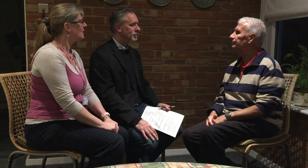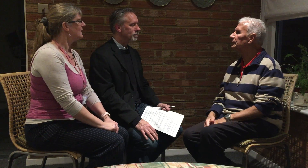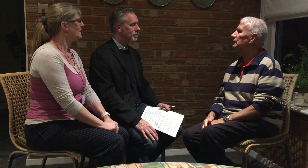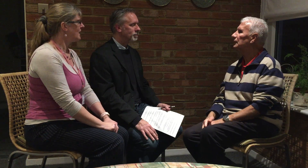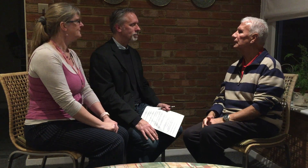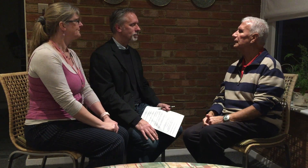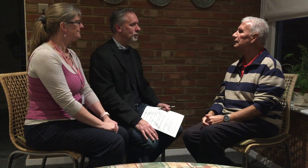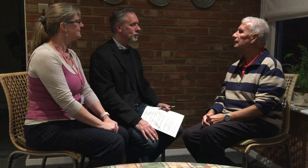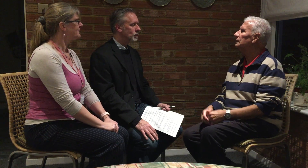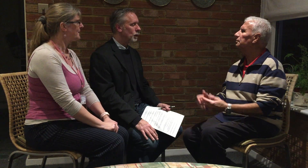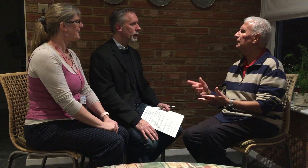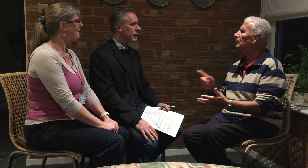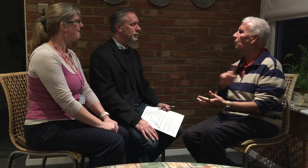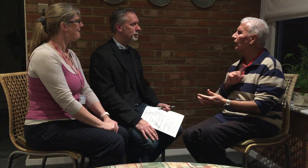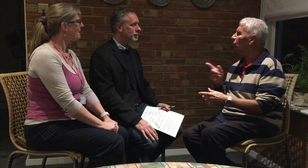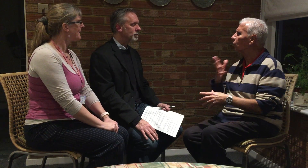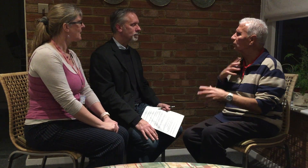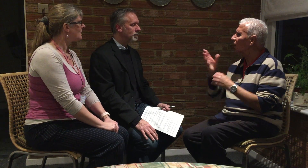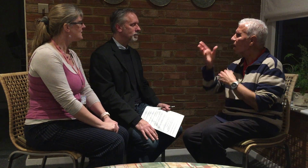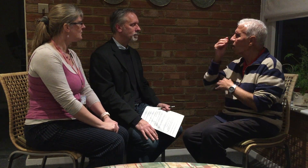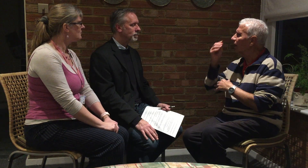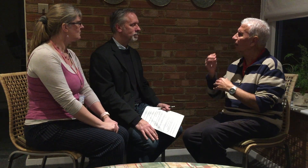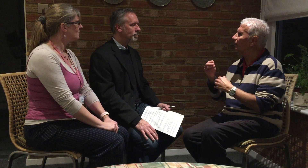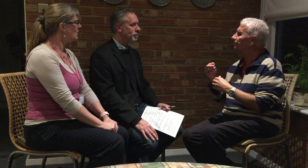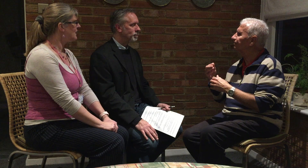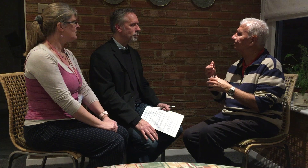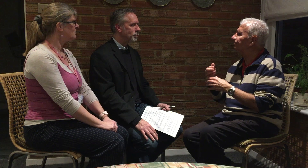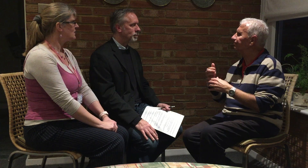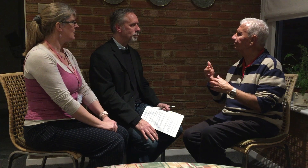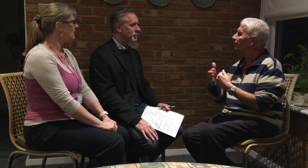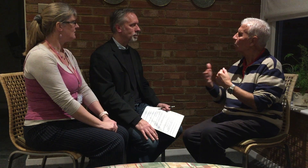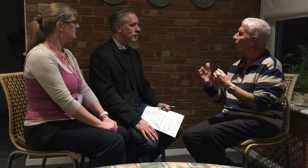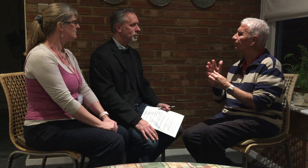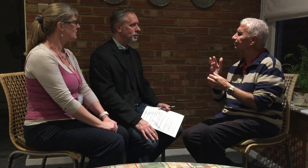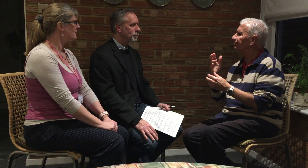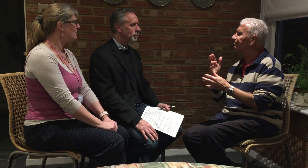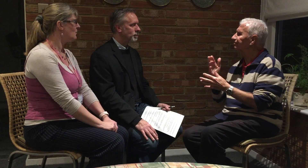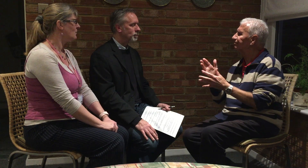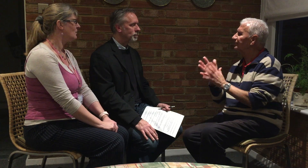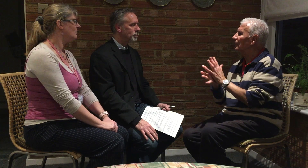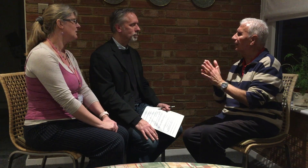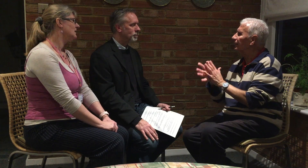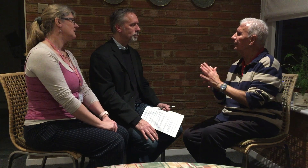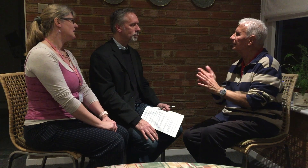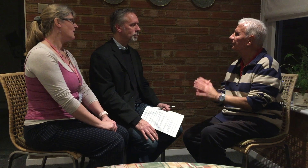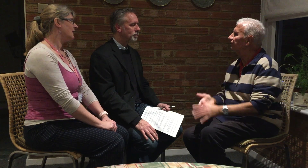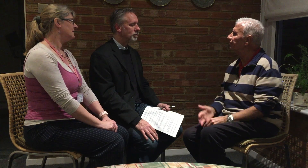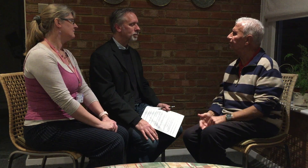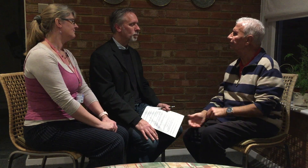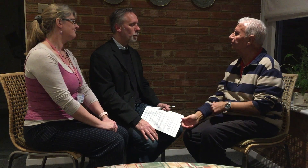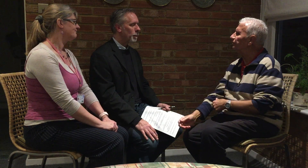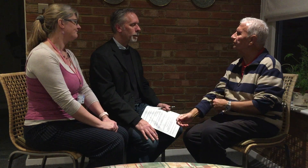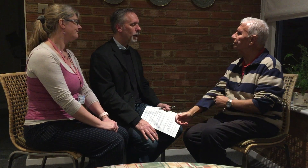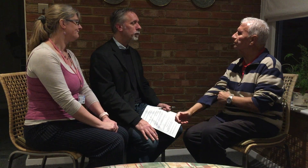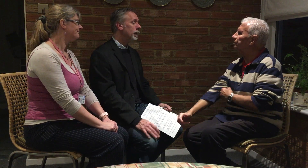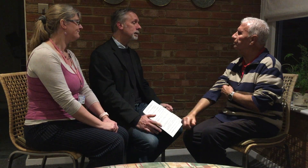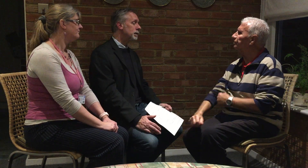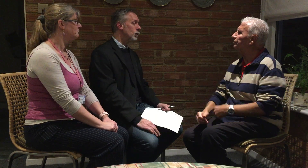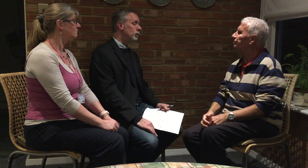Right, okay. Okay. So why do you want to learn sort of more sign? Okay, so